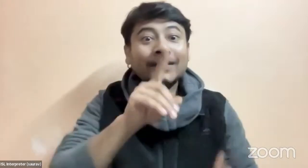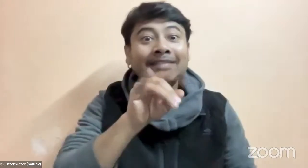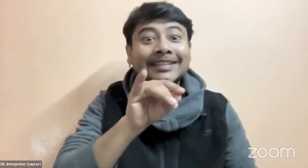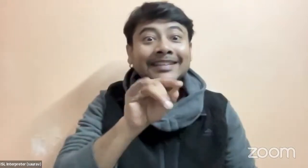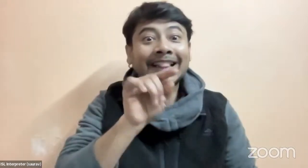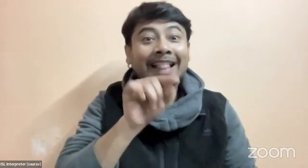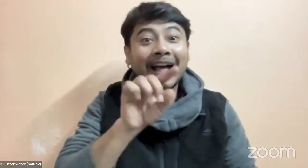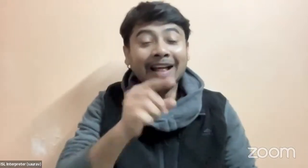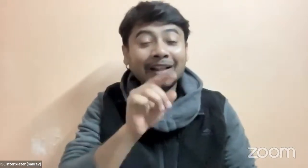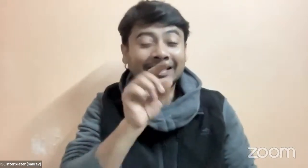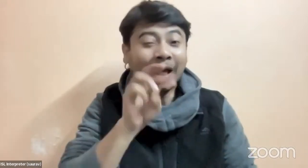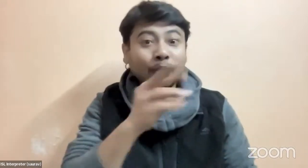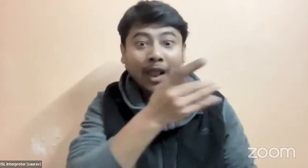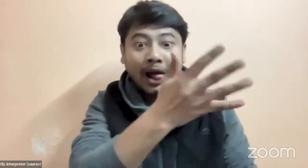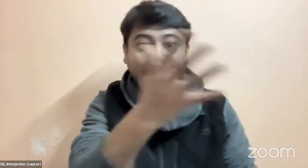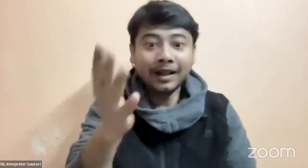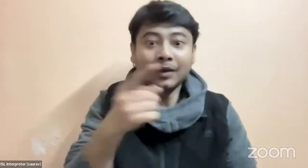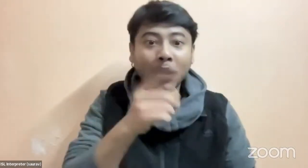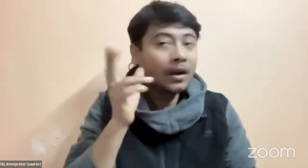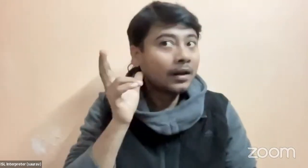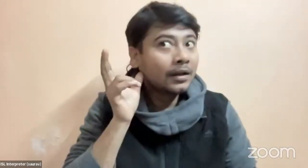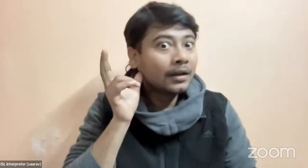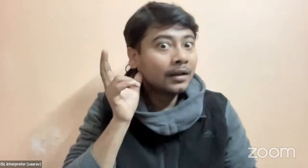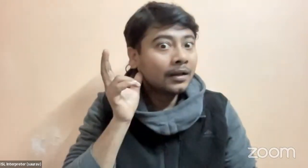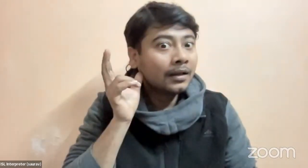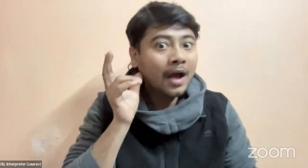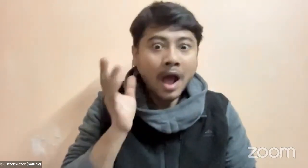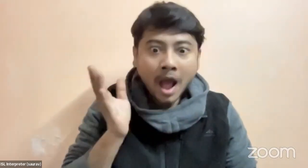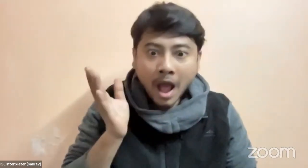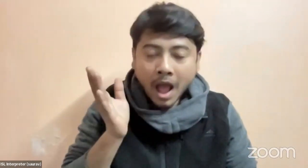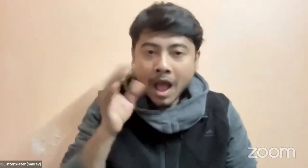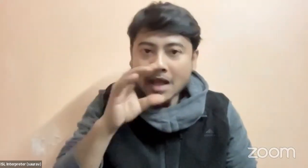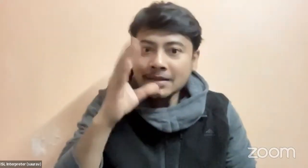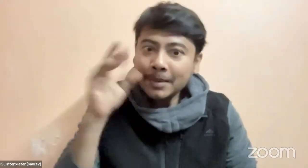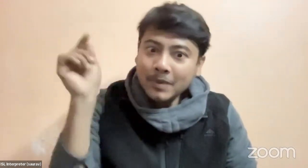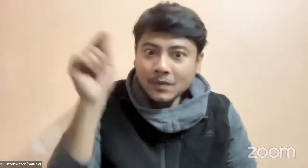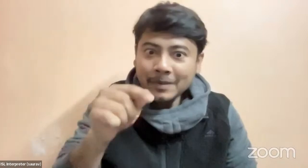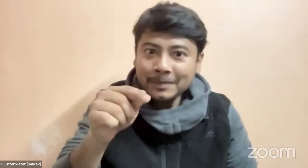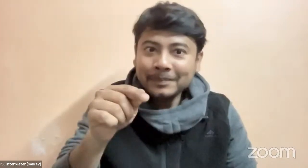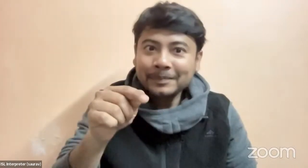Now Srimati Radharani says, "I will also come and participate in your Leela."